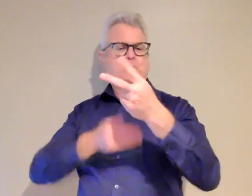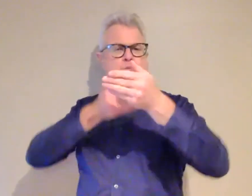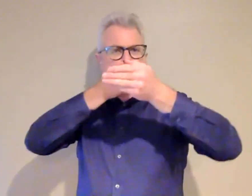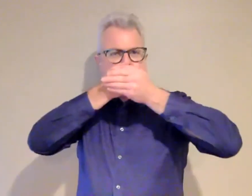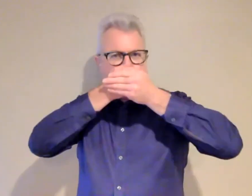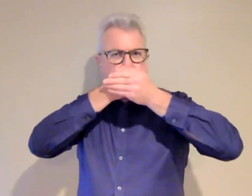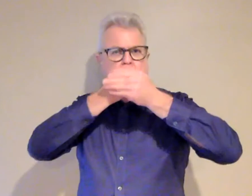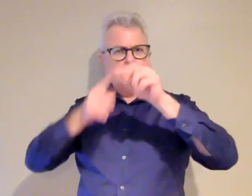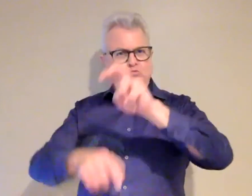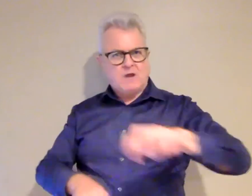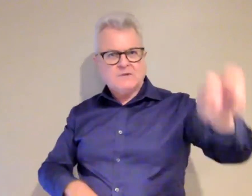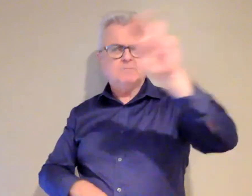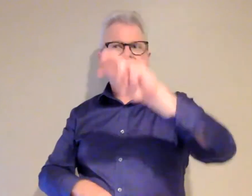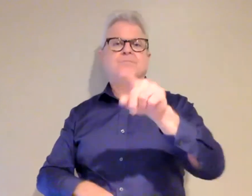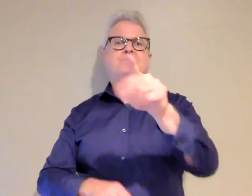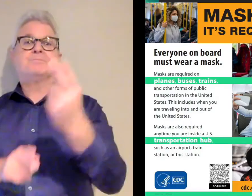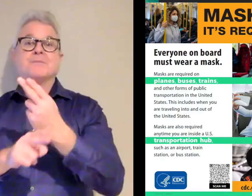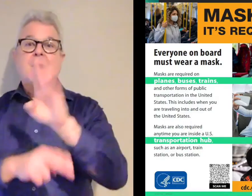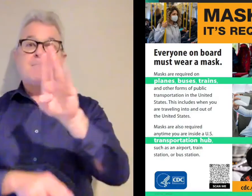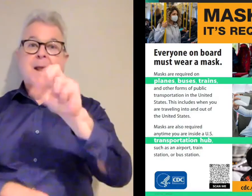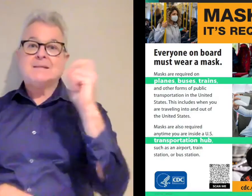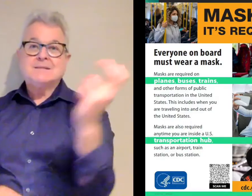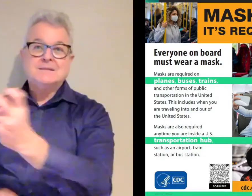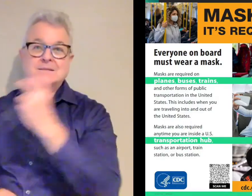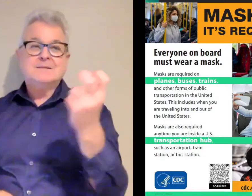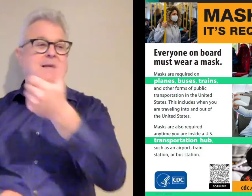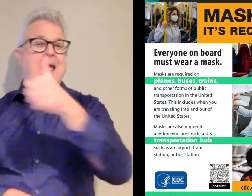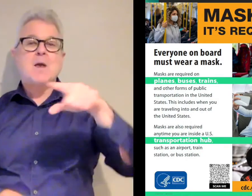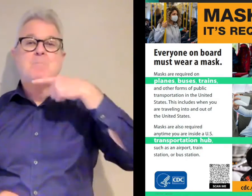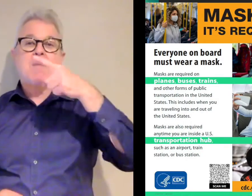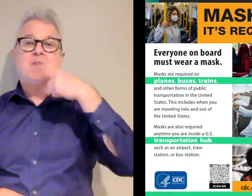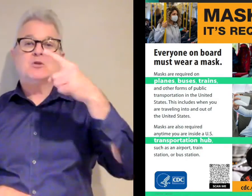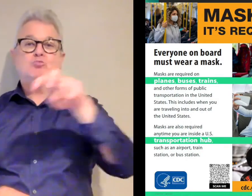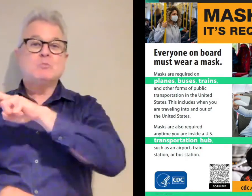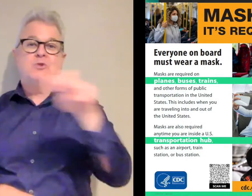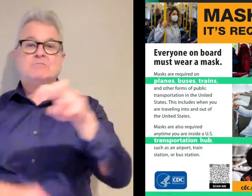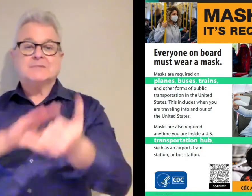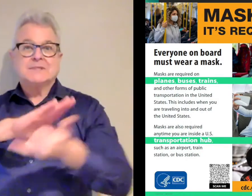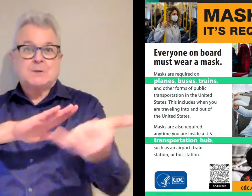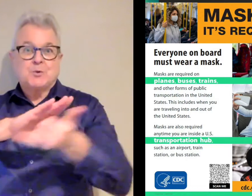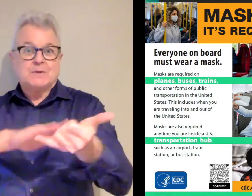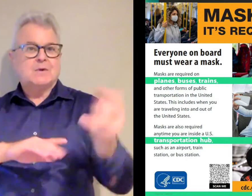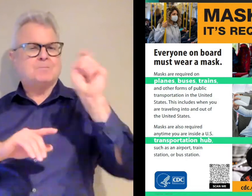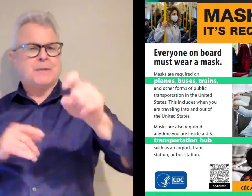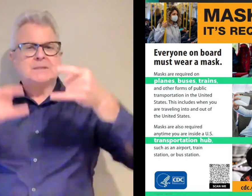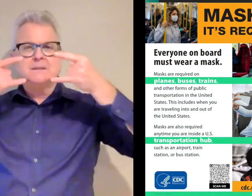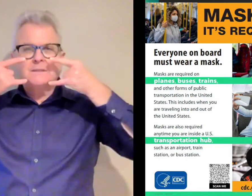KN95s, or double up on your mask when you're traveling. Okay, especially when you're on public transportation, such as bus